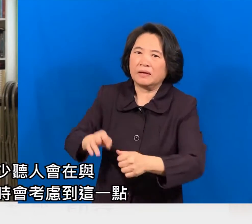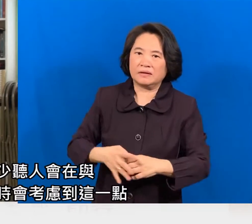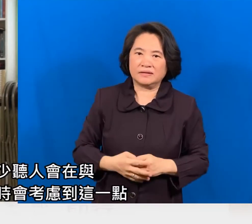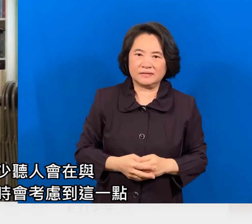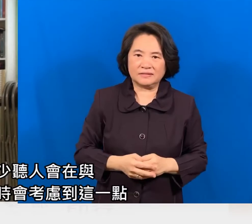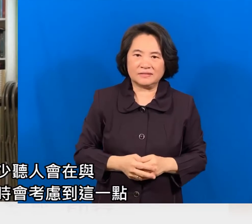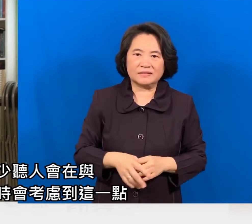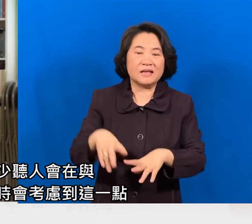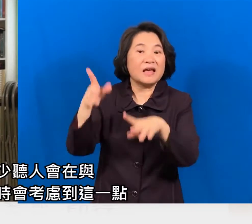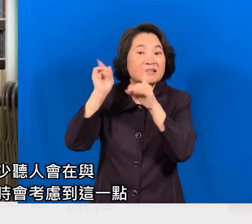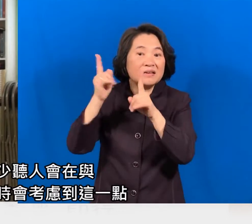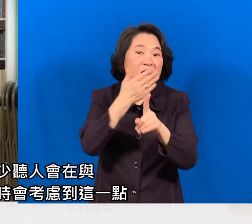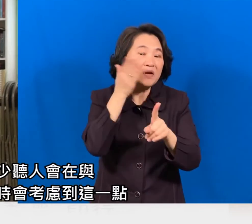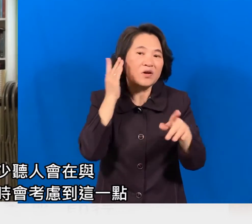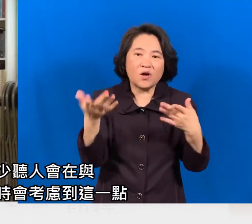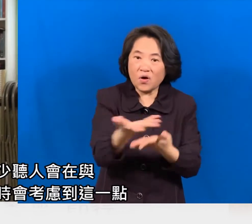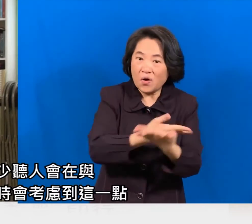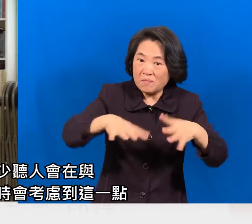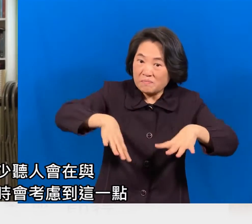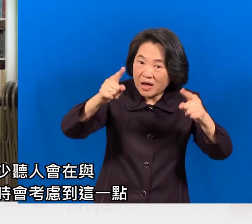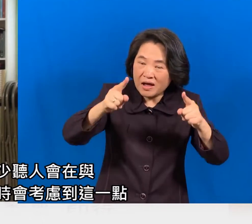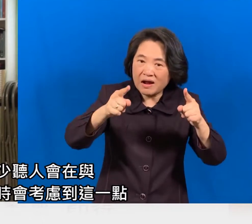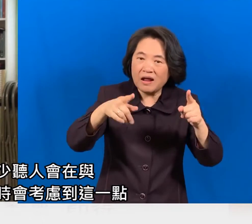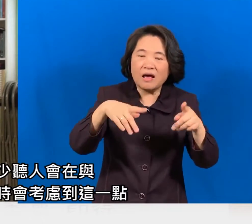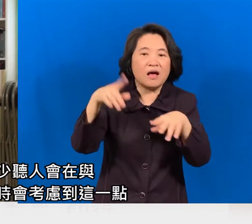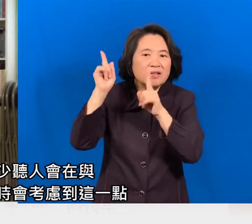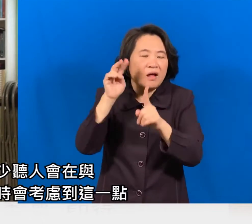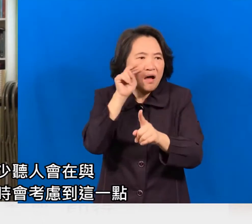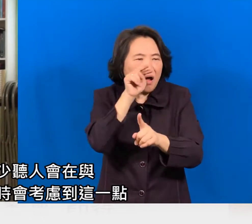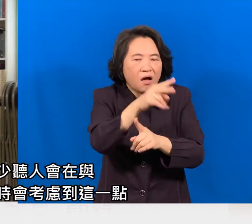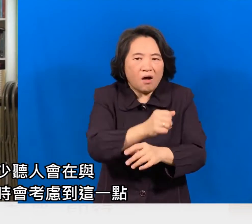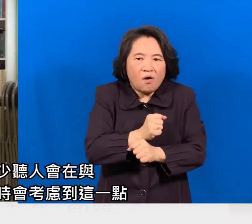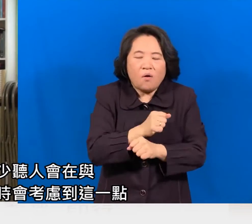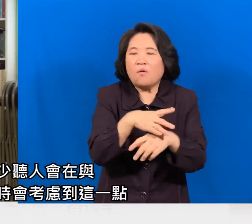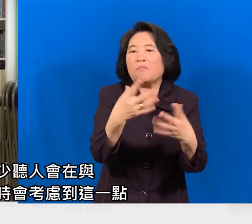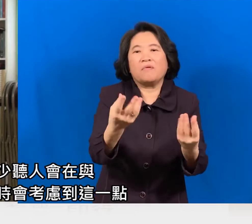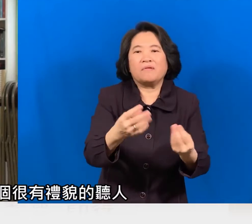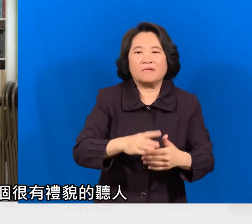But very few hearing people on their first contact with a deaf person would think of this.